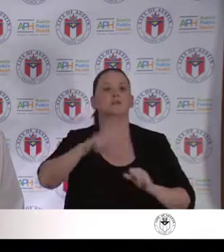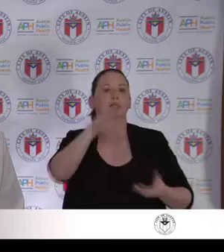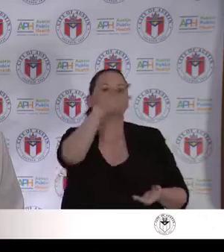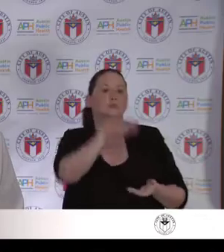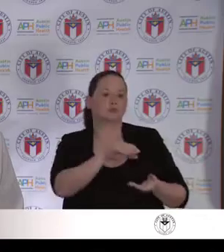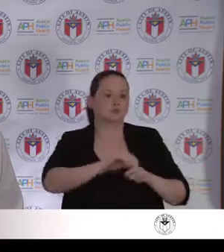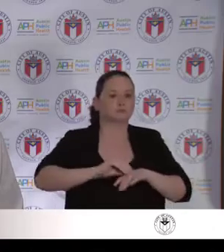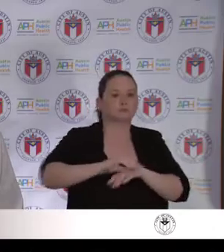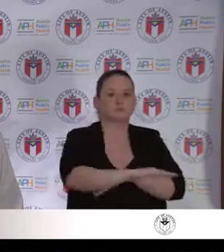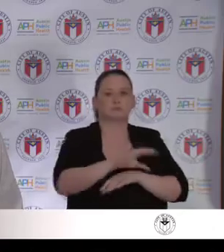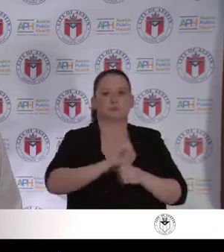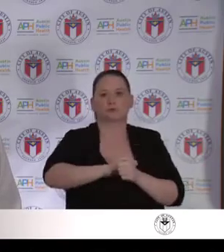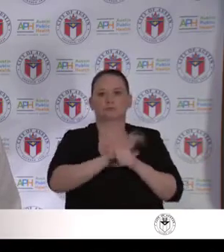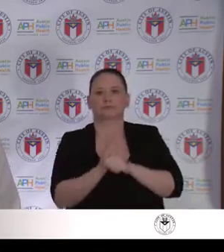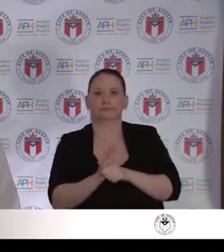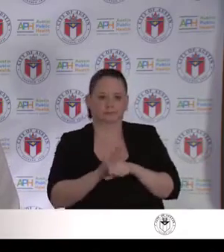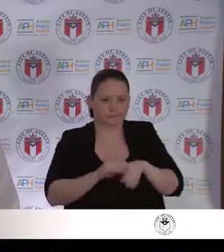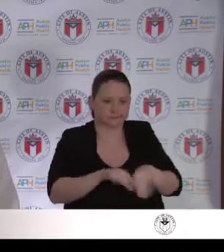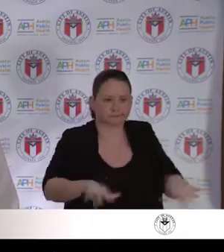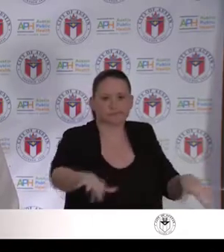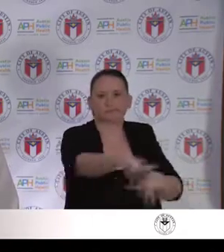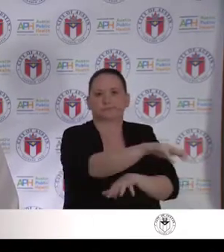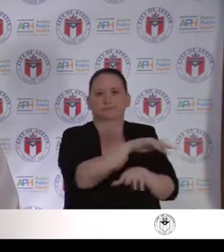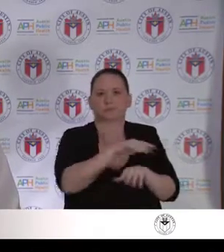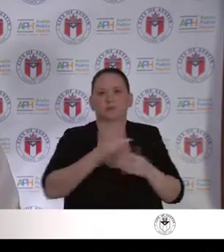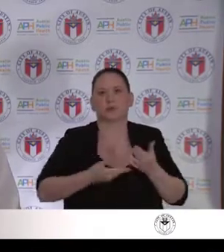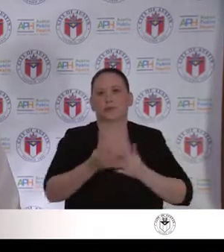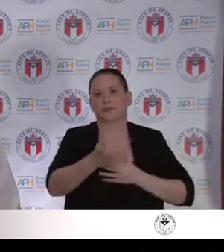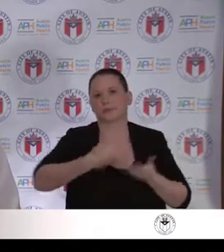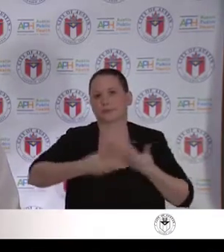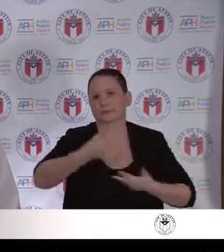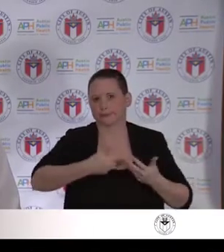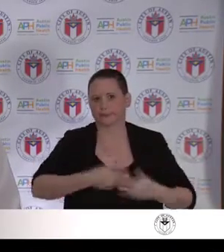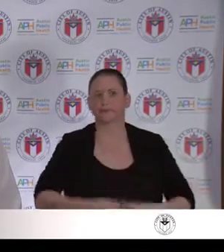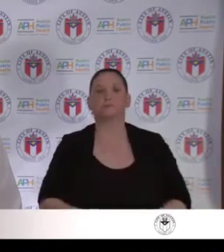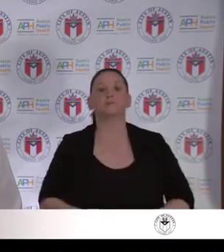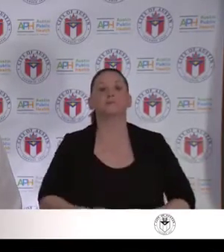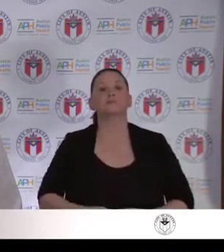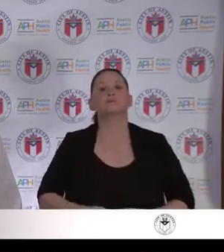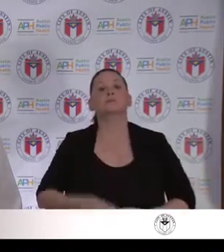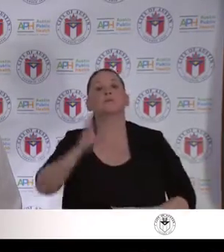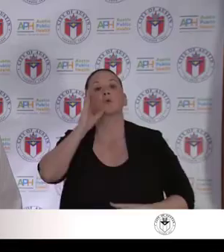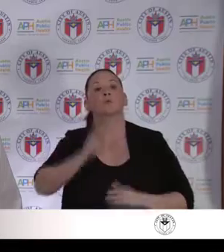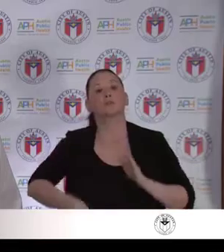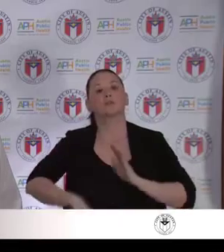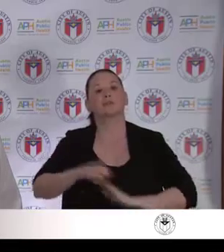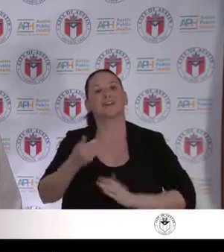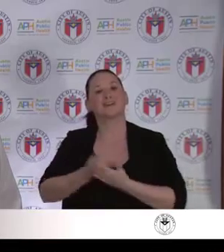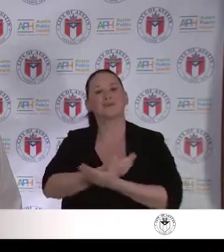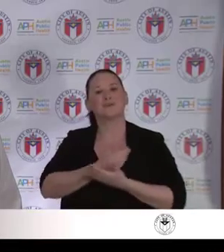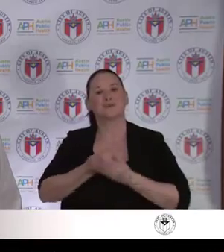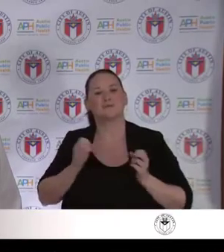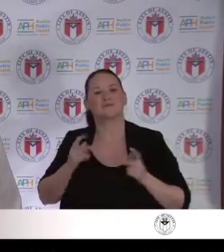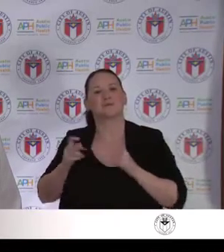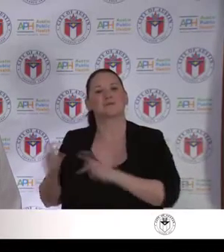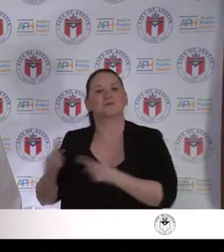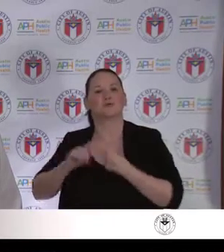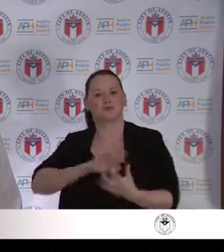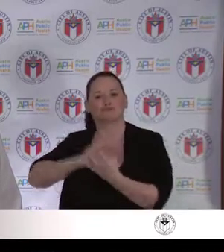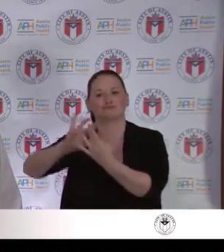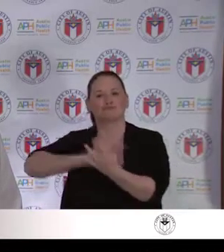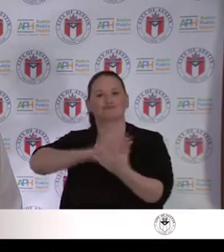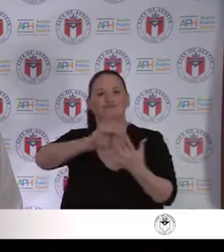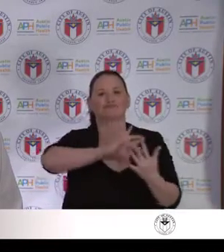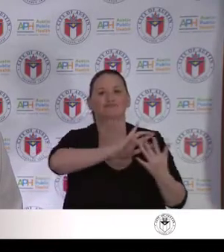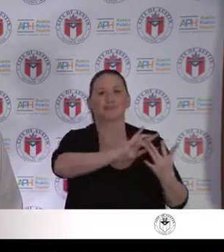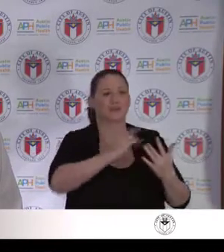reduce COVID-19's circulation through our community. We will find new ways to reach out to one another, even in this moment where